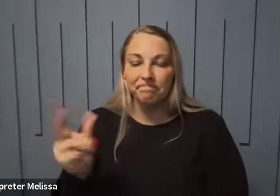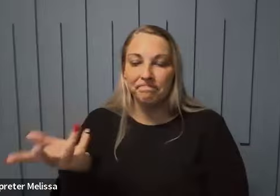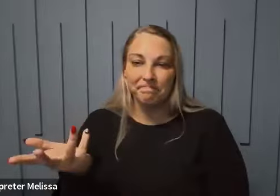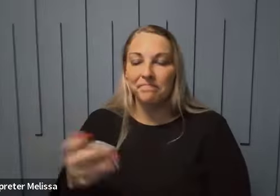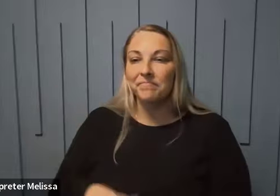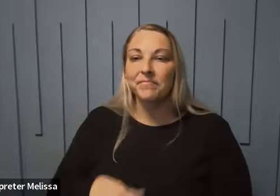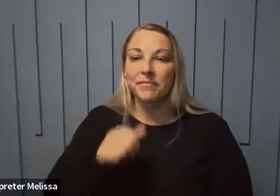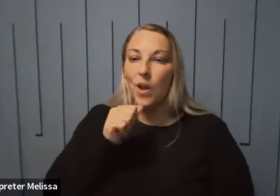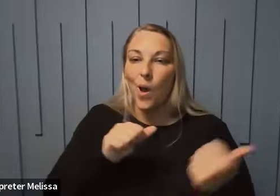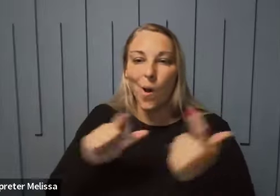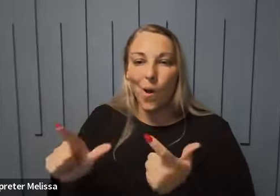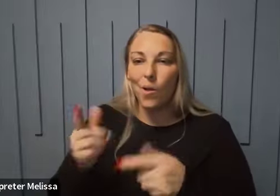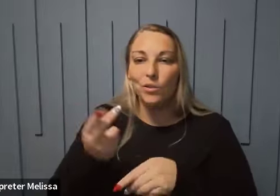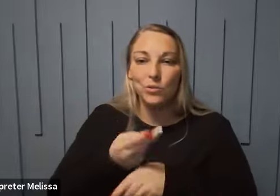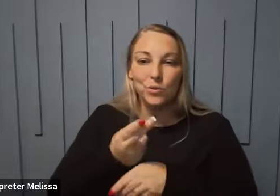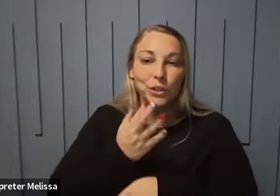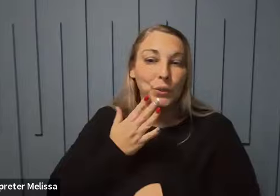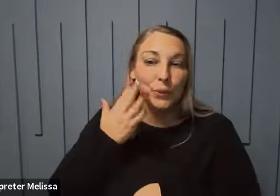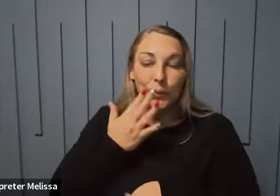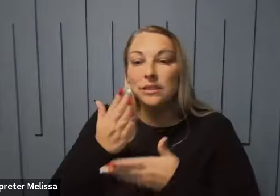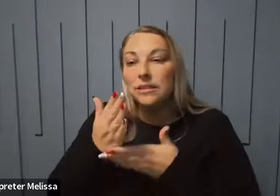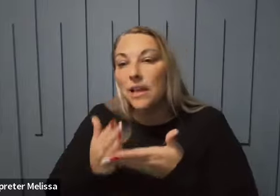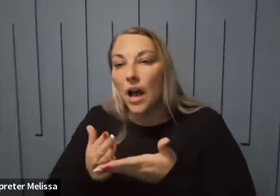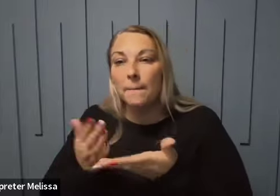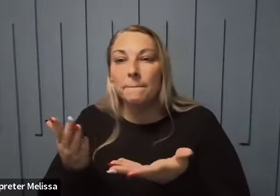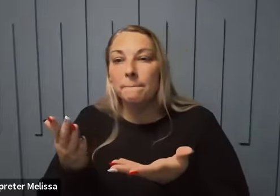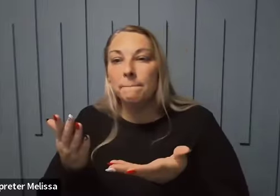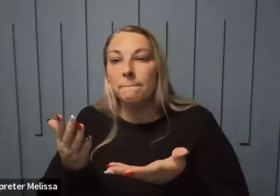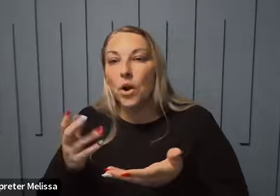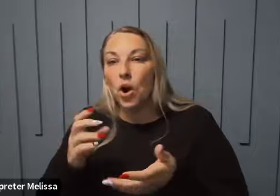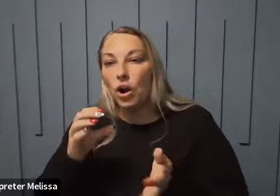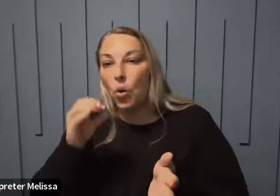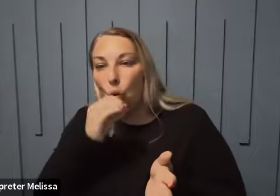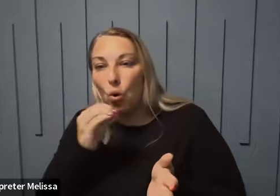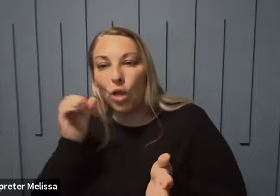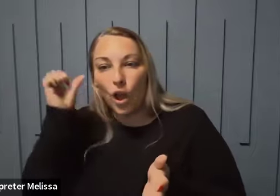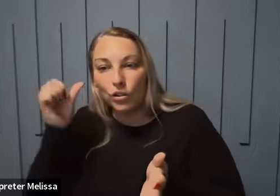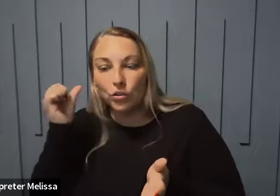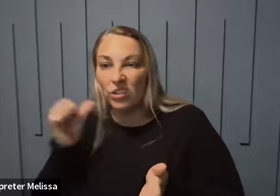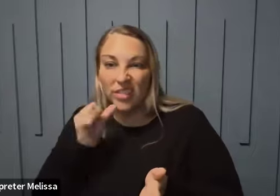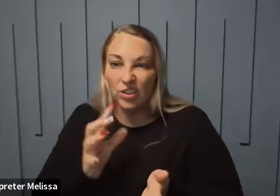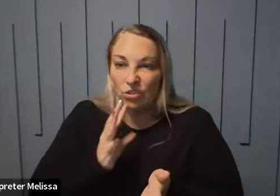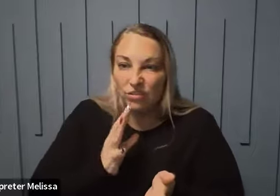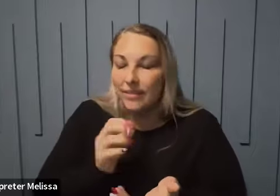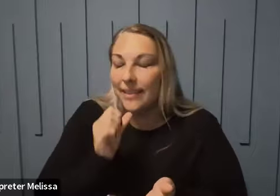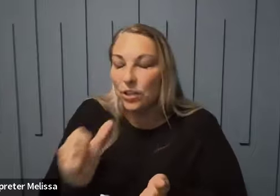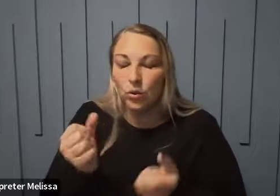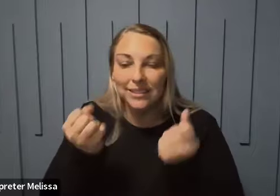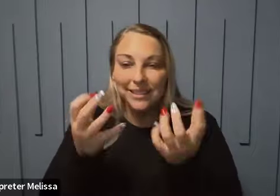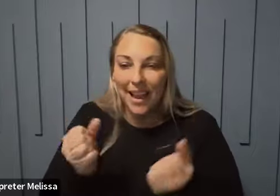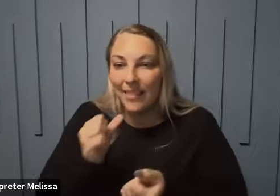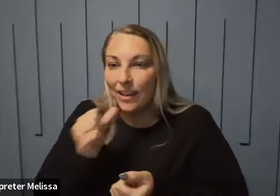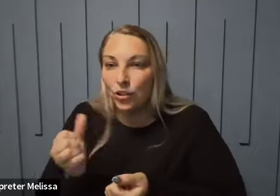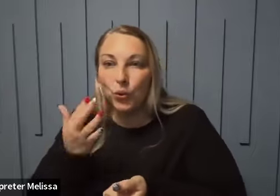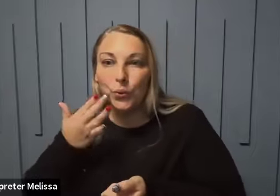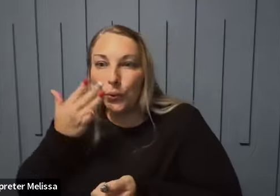American English. And some of our kids are auditory oral. They can't sign or really cue. They really function auditory orally, and we have FM systems and they